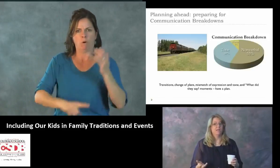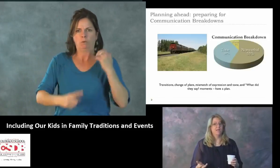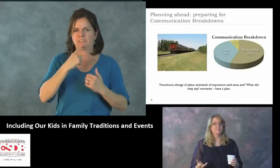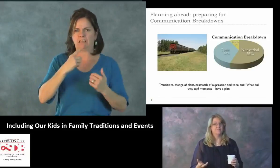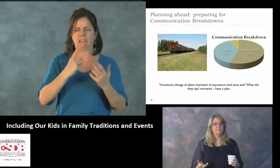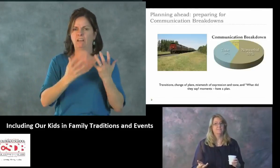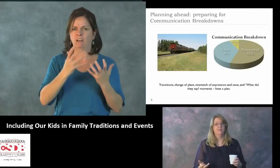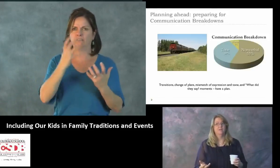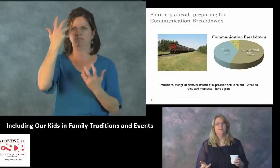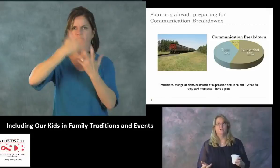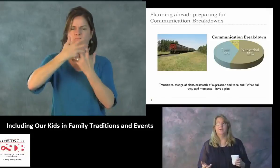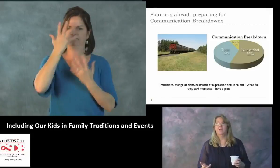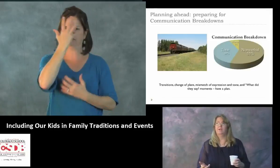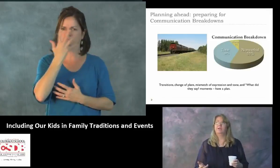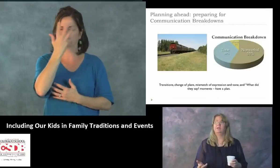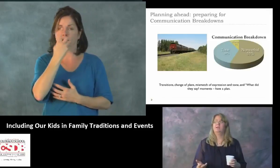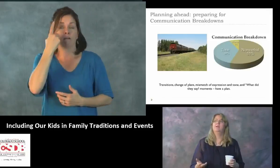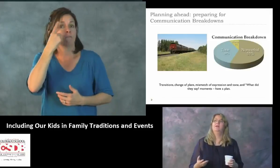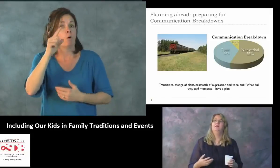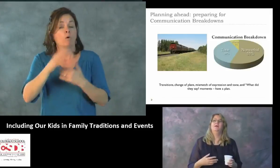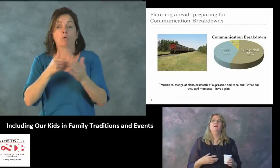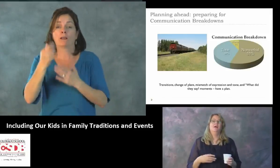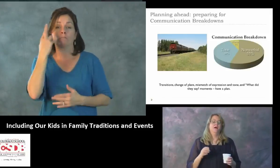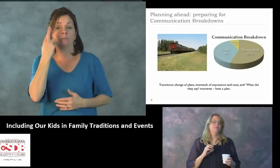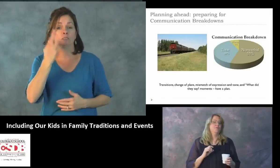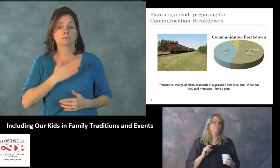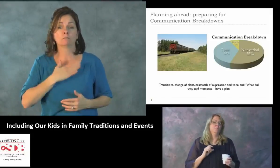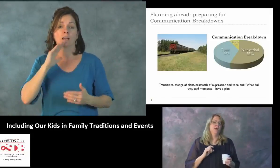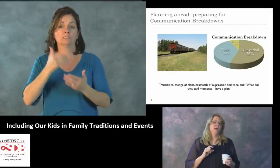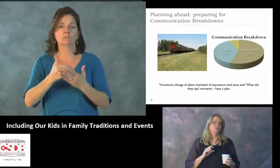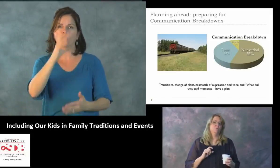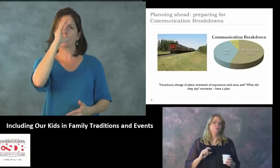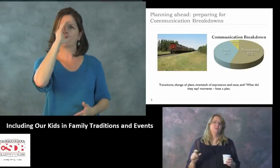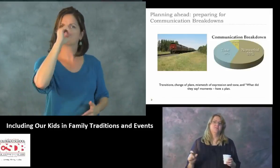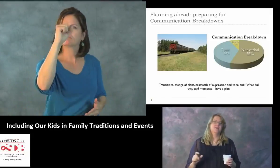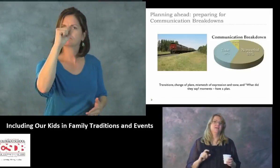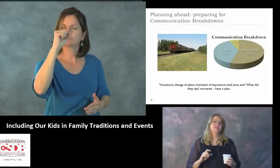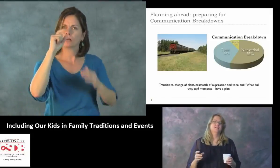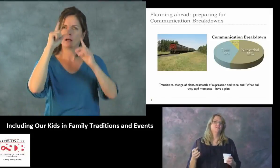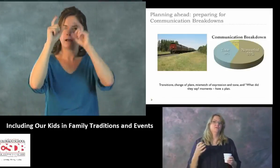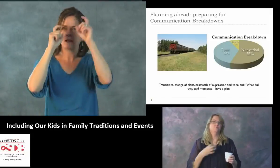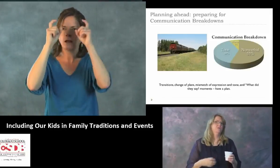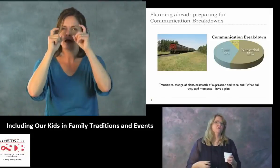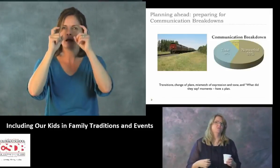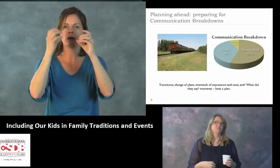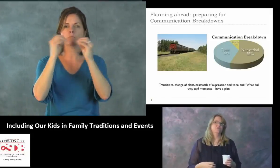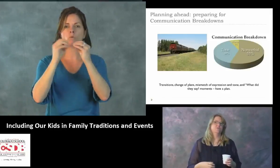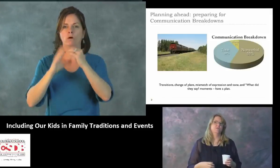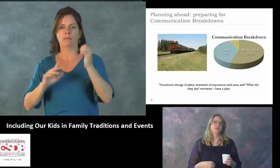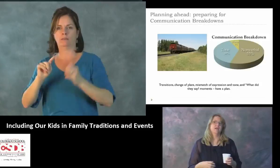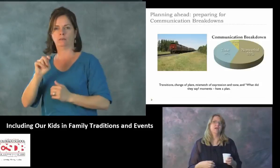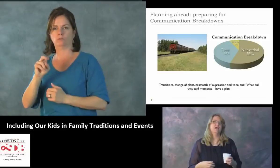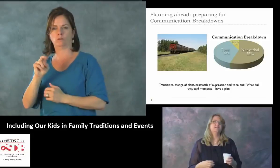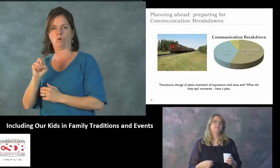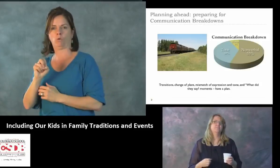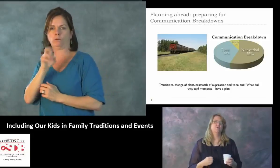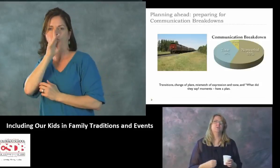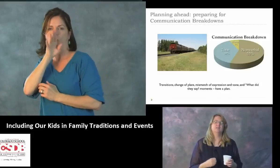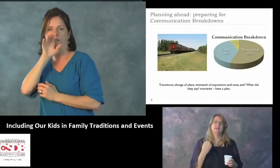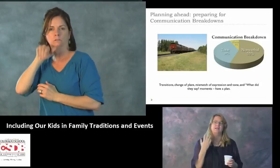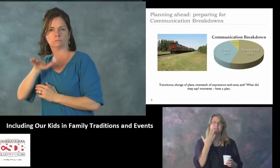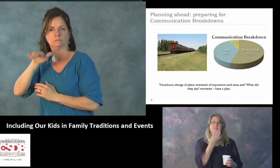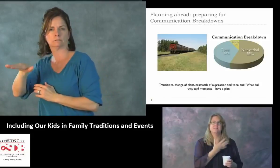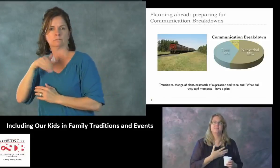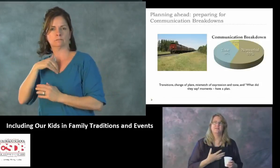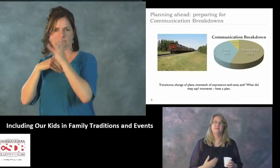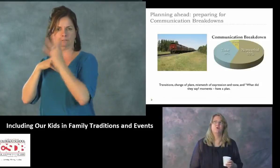though she has some good hearing. The actual words said don't register to her as